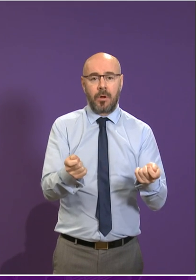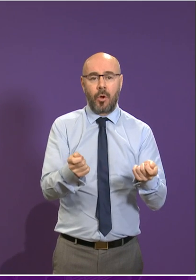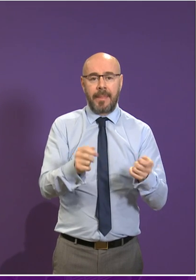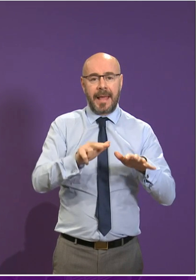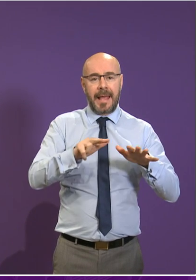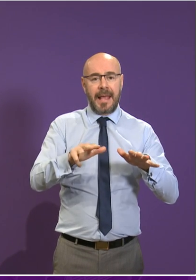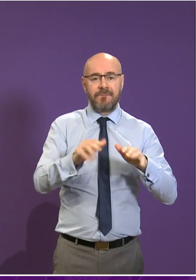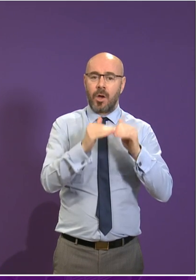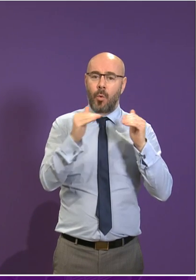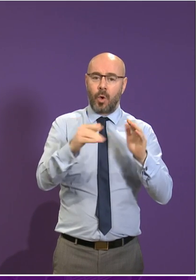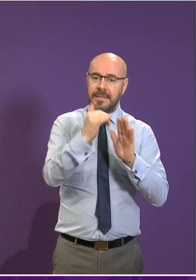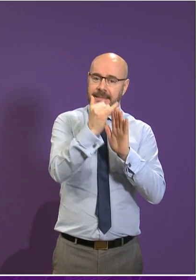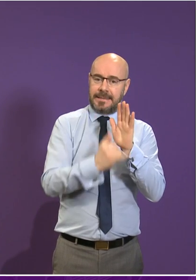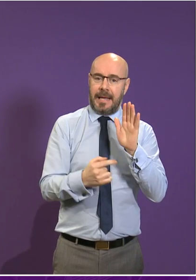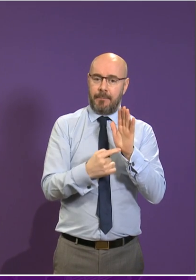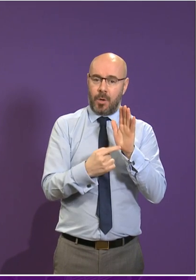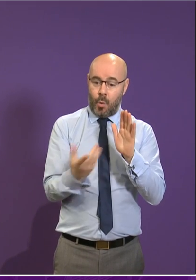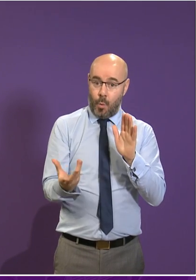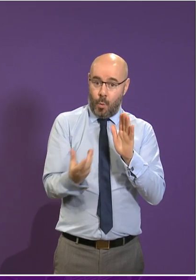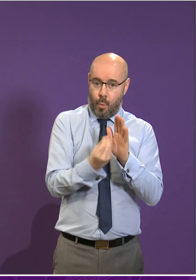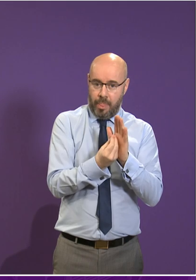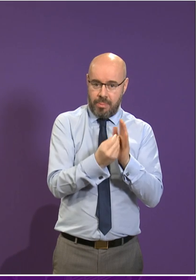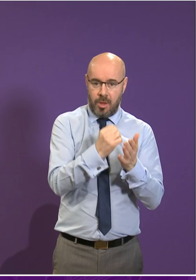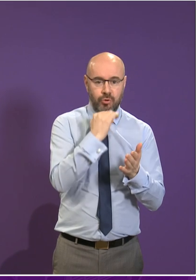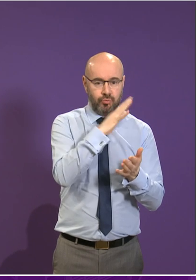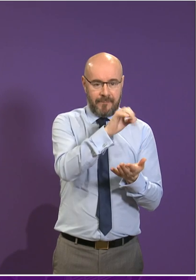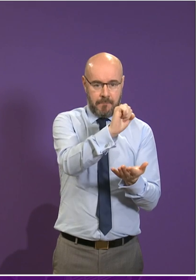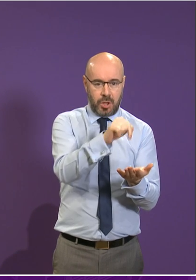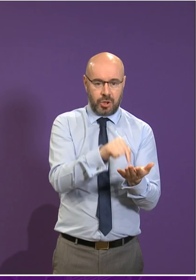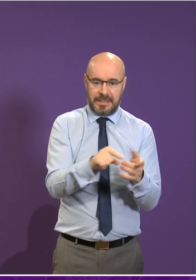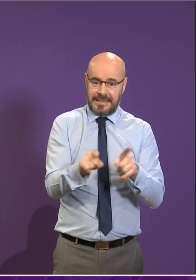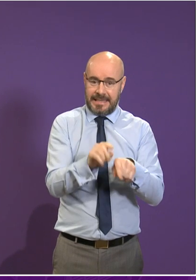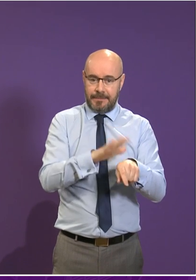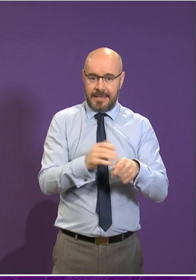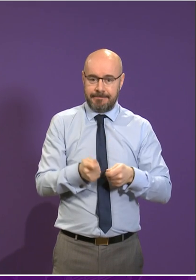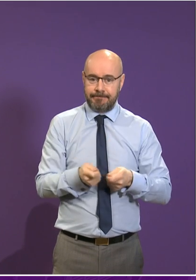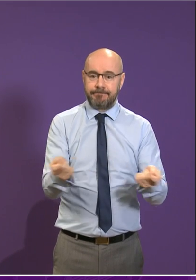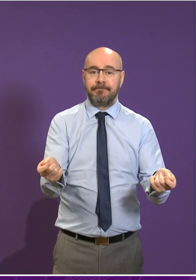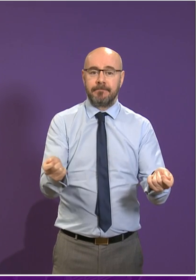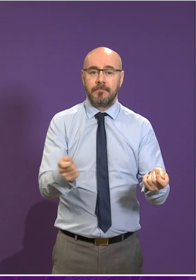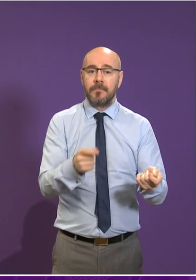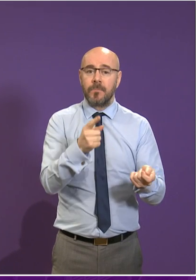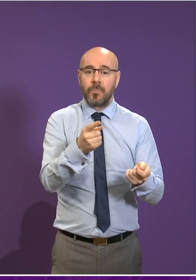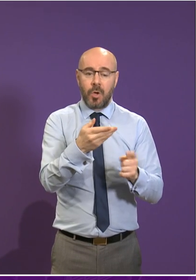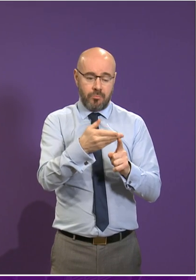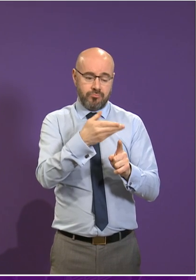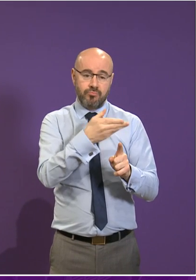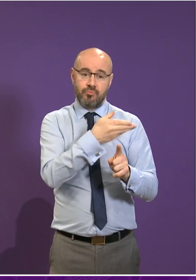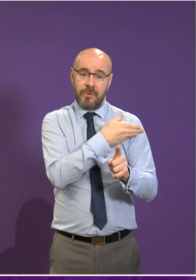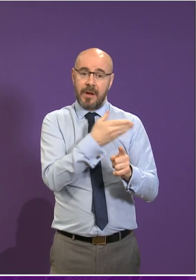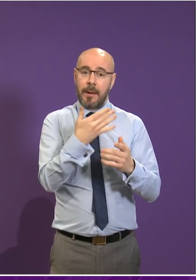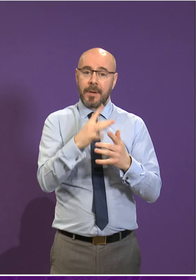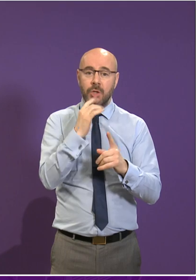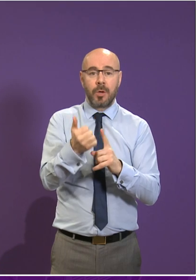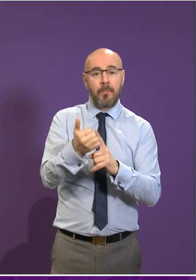that will accompany the draft budget. And also, as in previous years, we've been supported in this process by